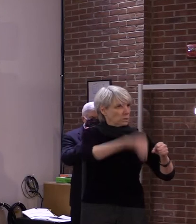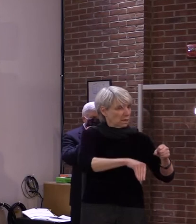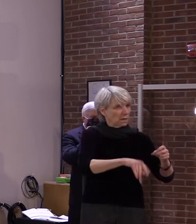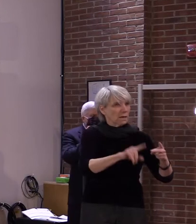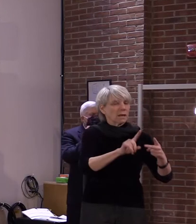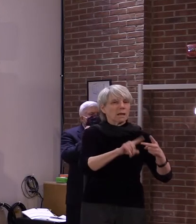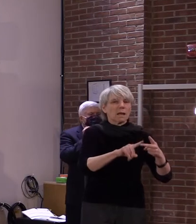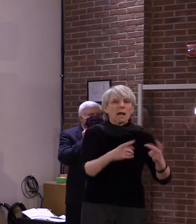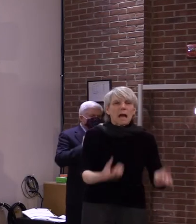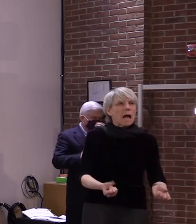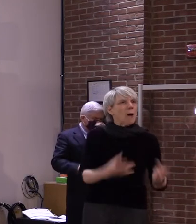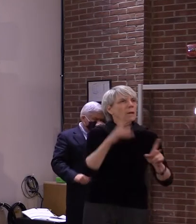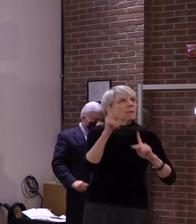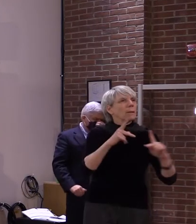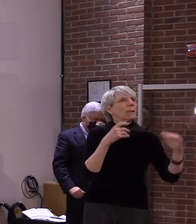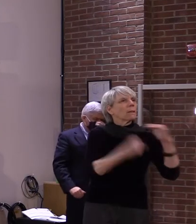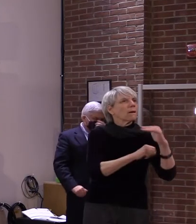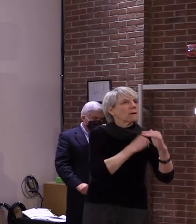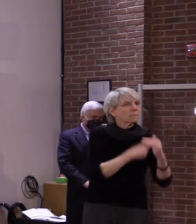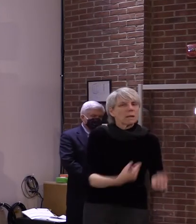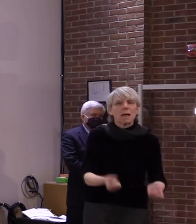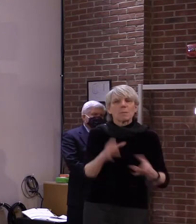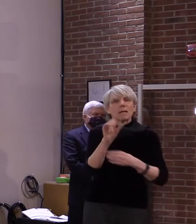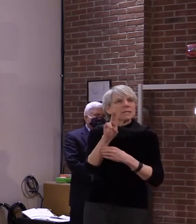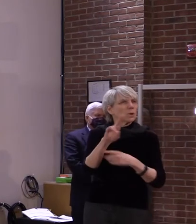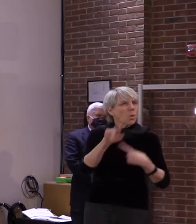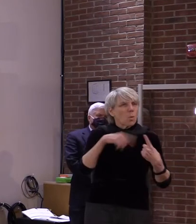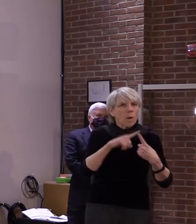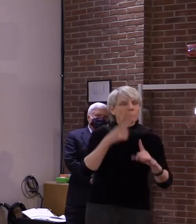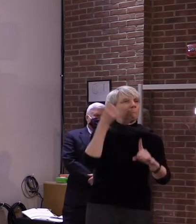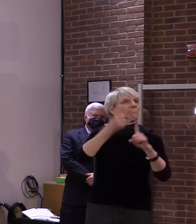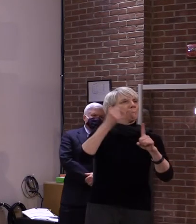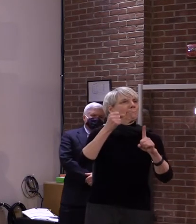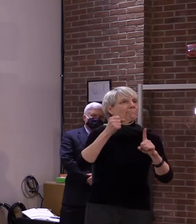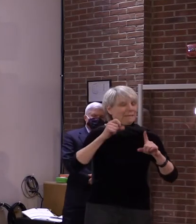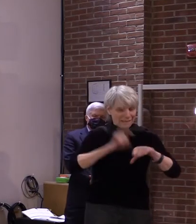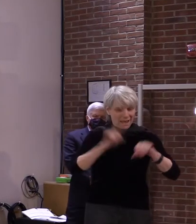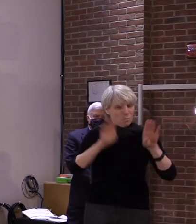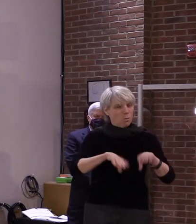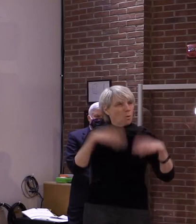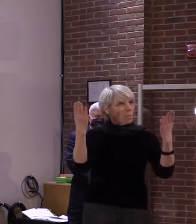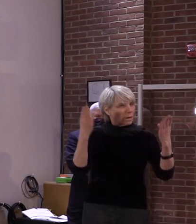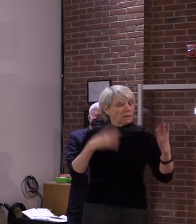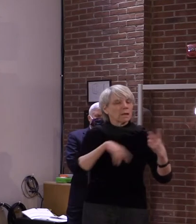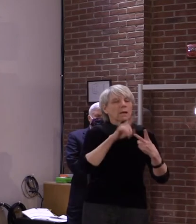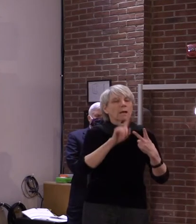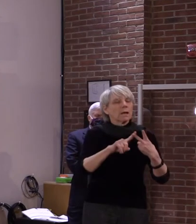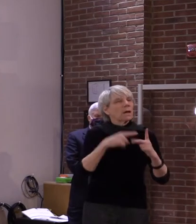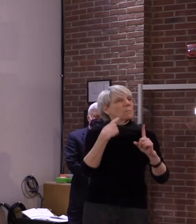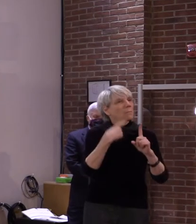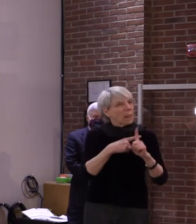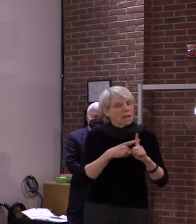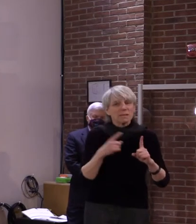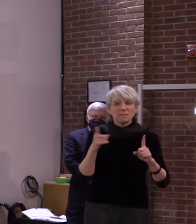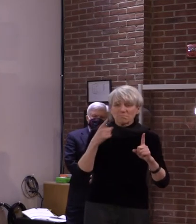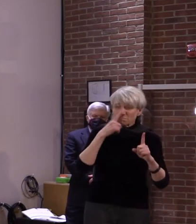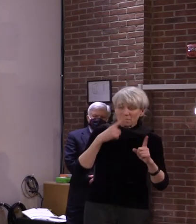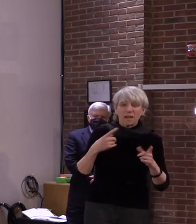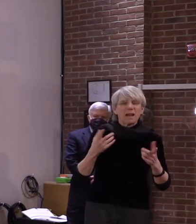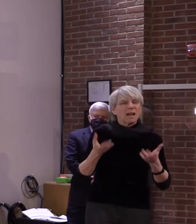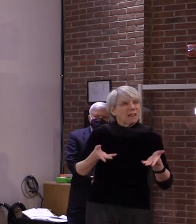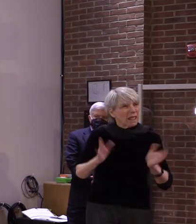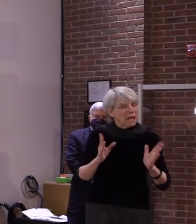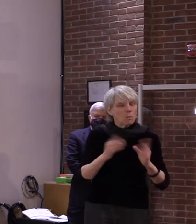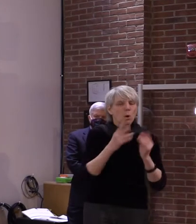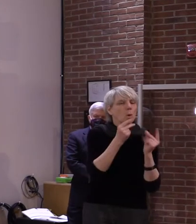icus and things like that they're also asking the administration to make rapid testing available and affordable and they want the